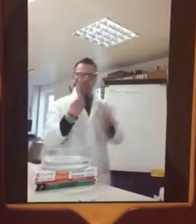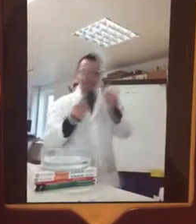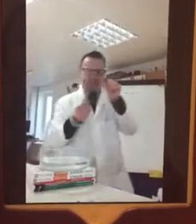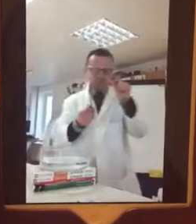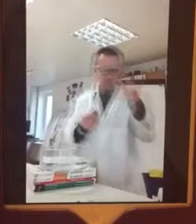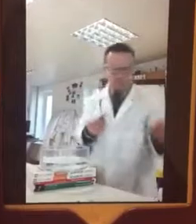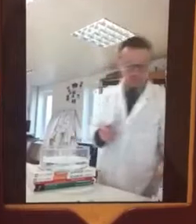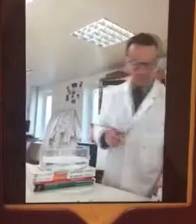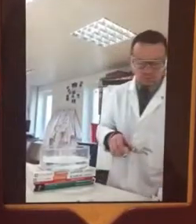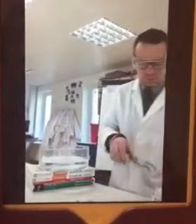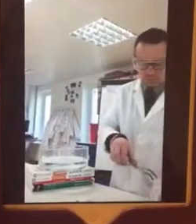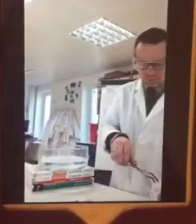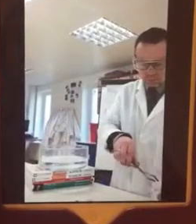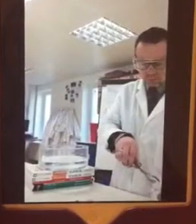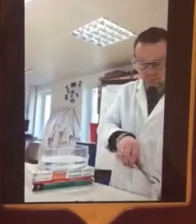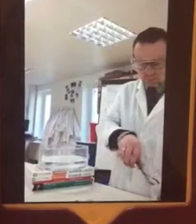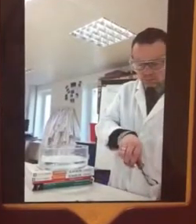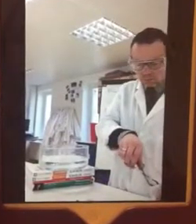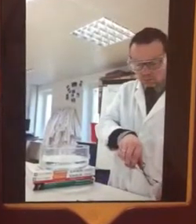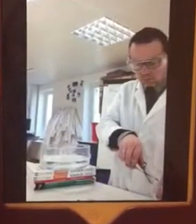These are better suited for the job.